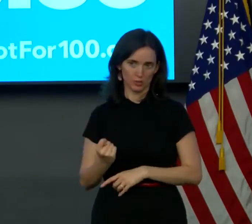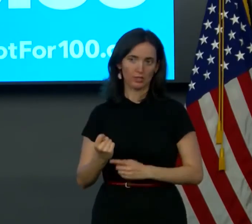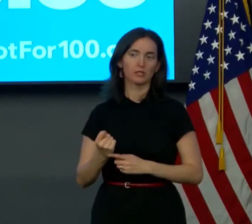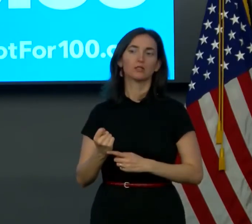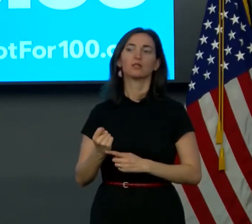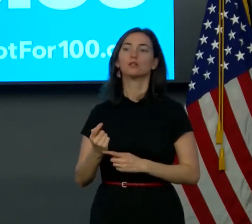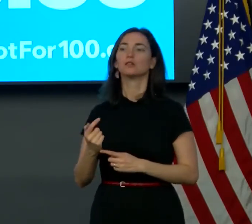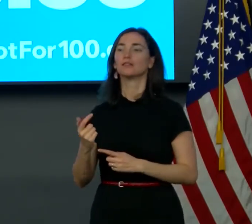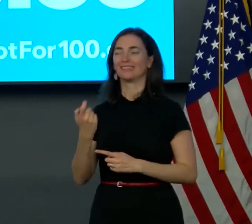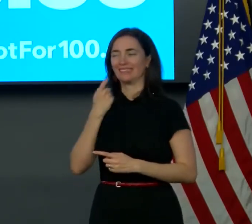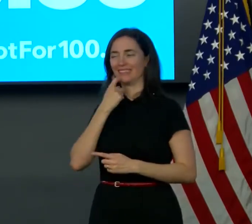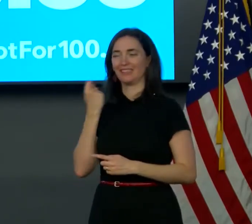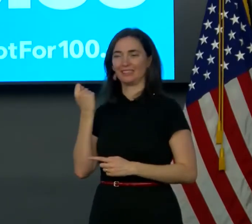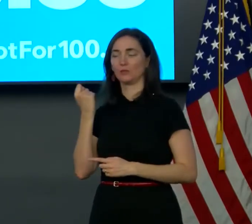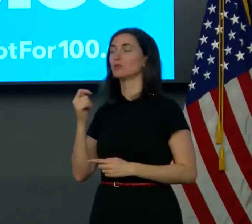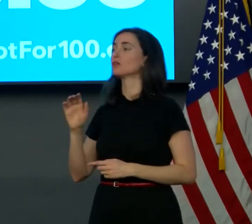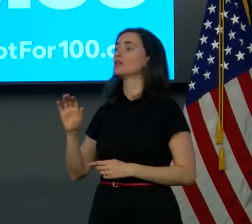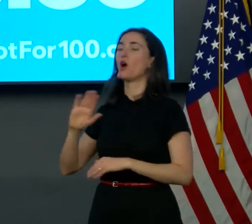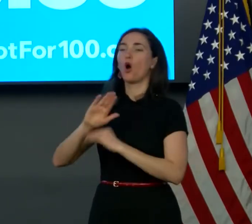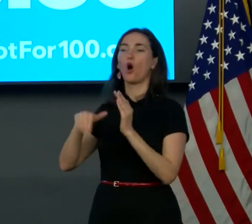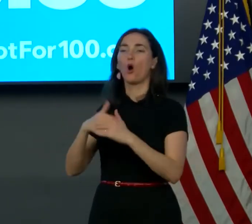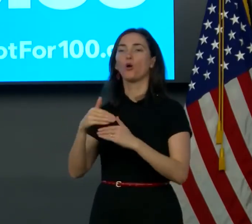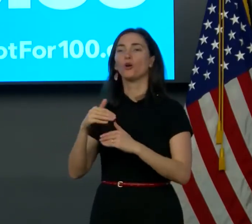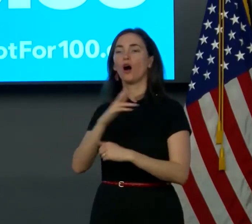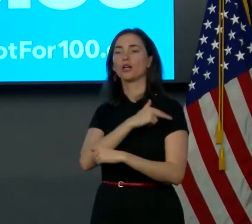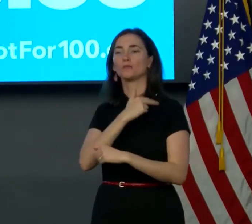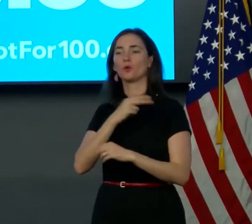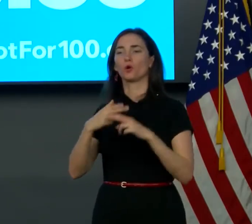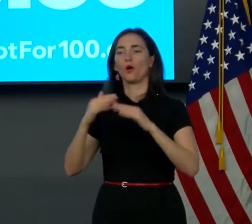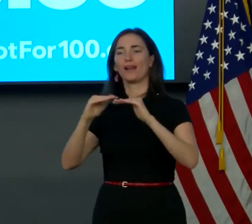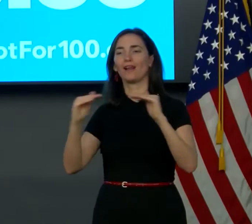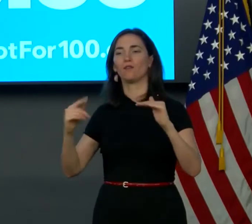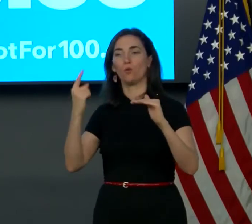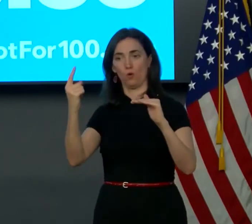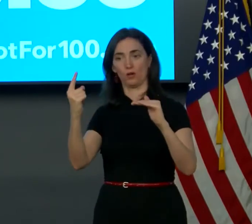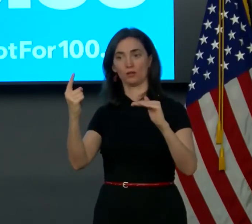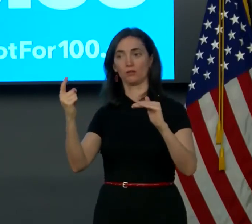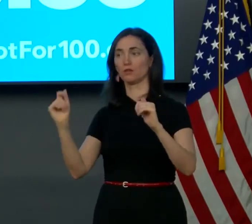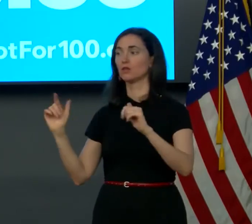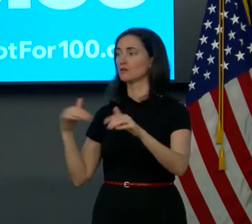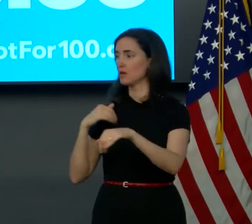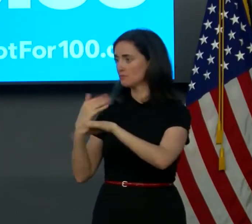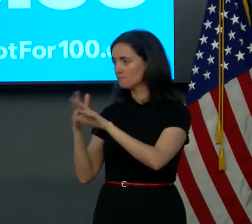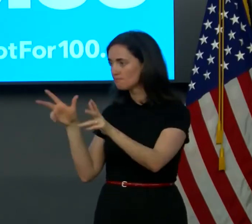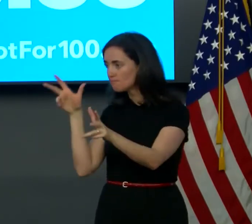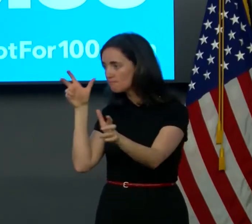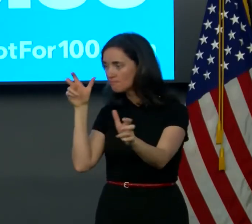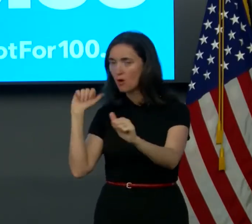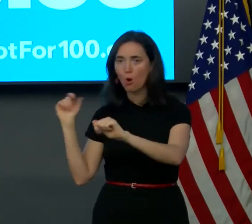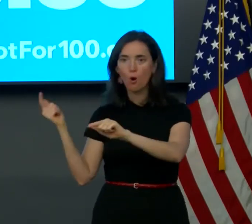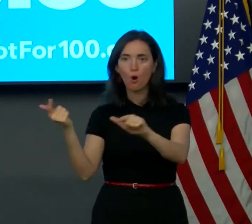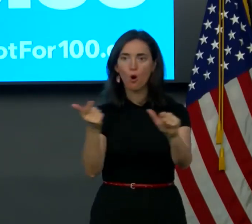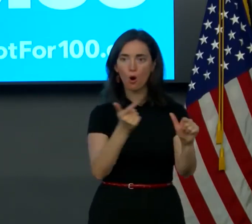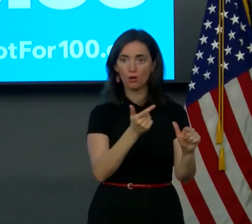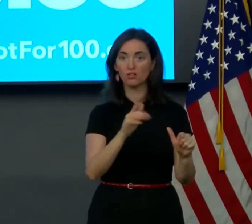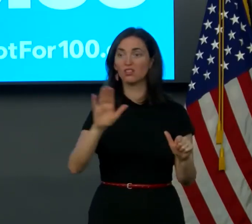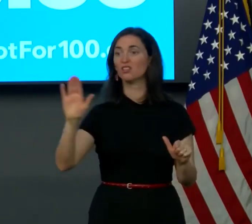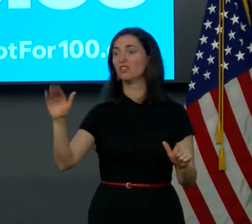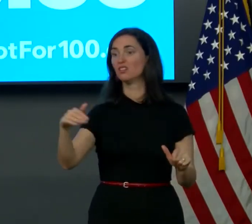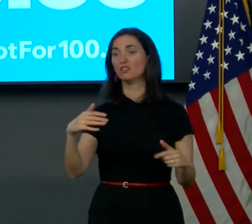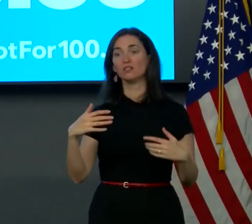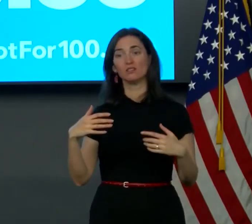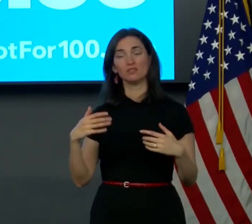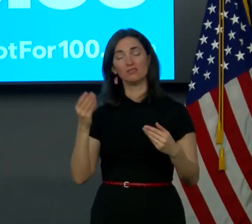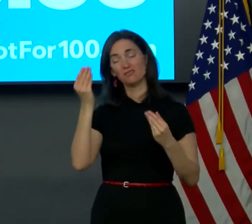directly from Tier 1 hospitals from across the state. And I can tell you, our healthcare